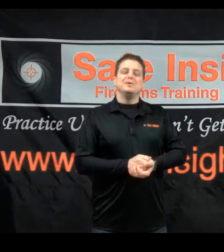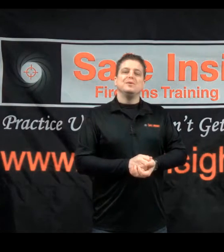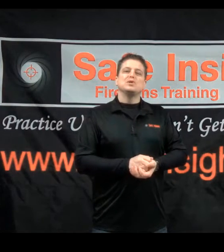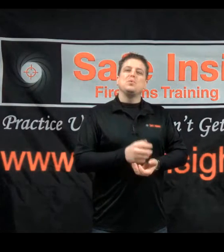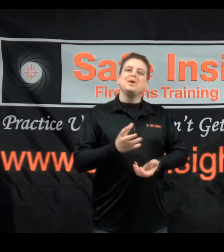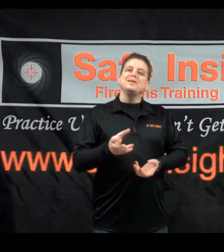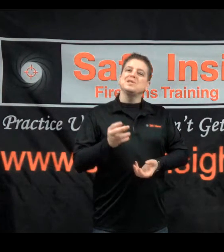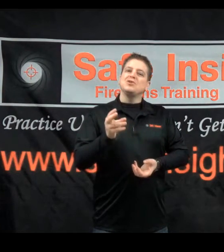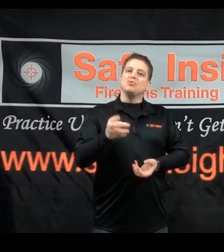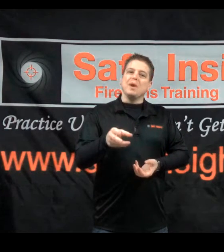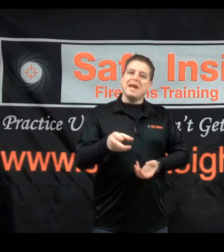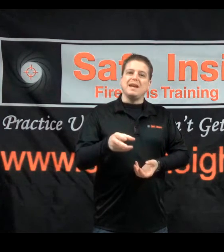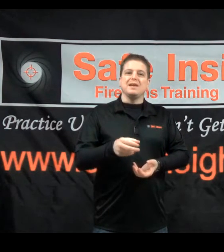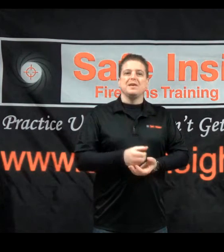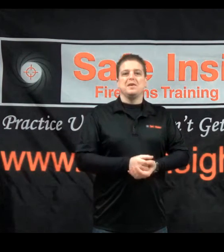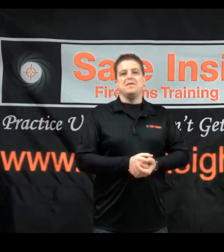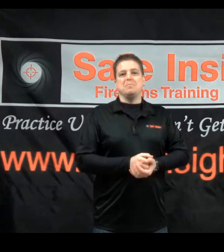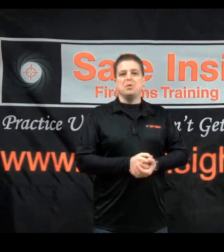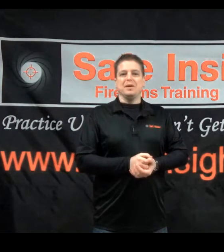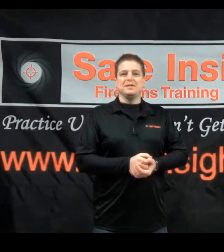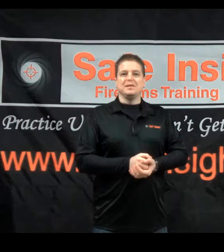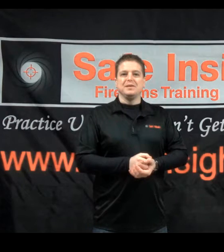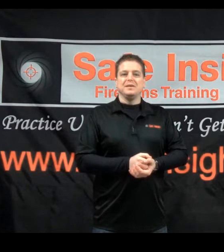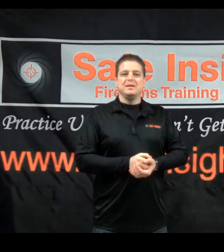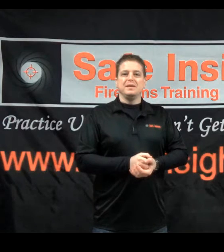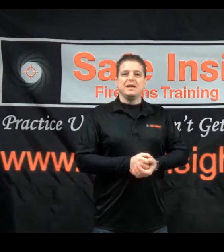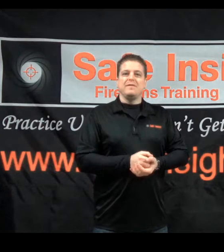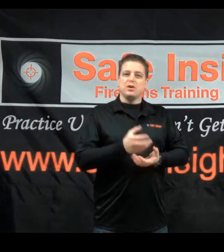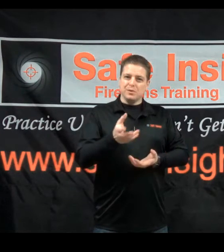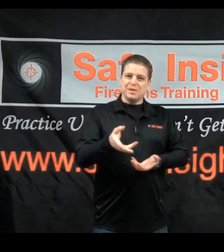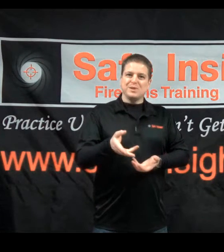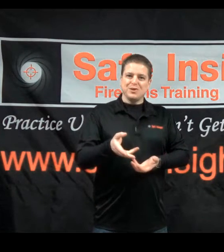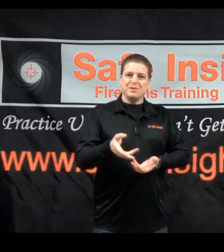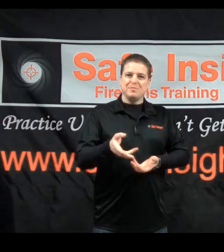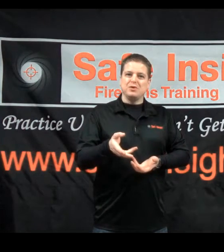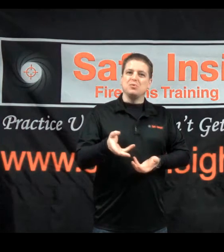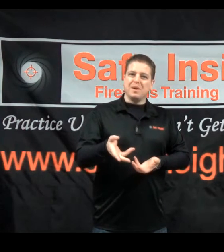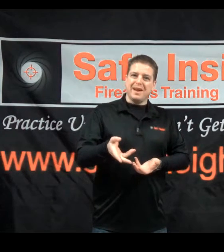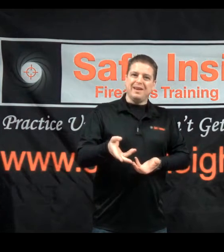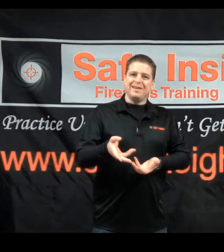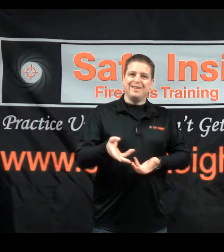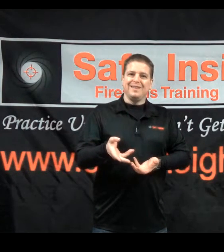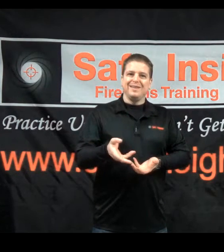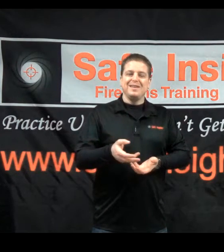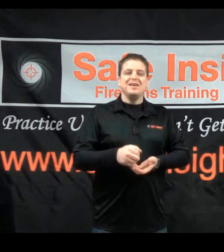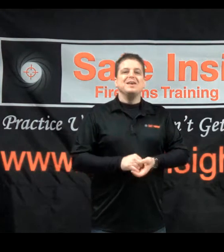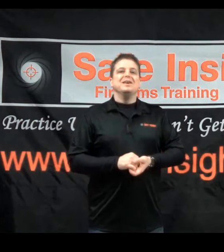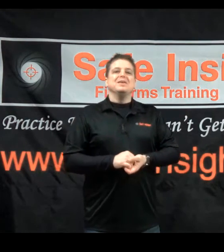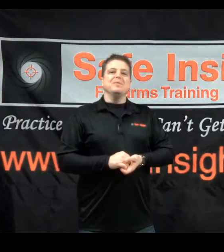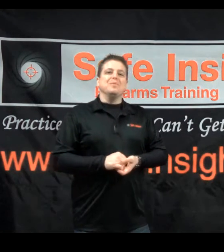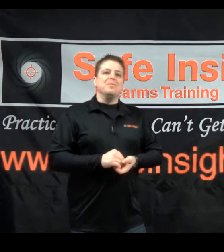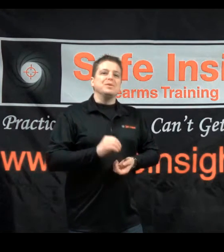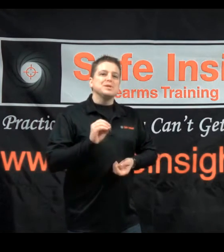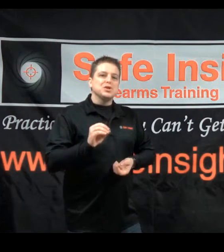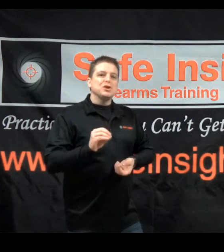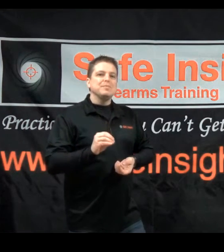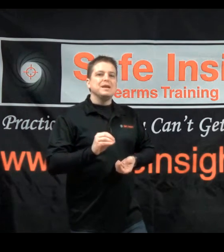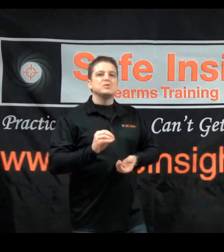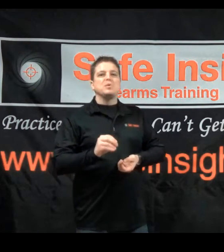So what is the grain of a bullet? Have you heard this term, grain? Well, this term is one of the